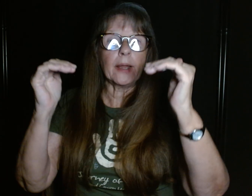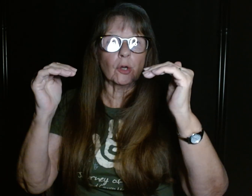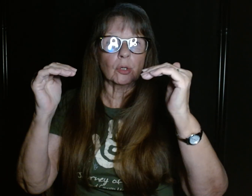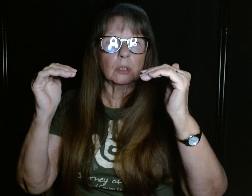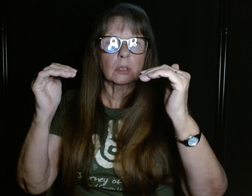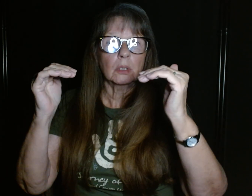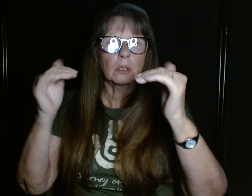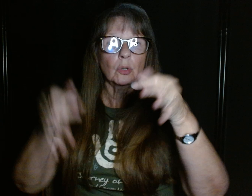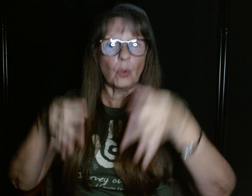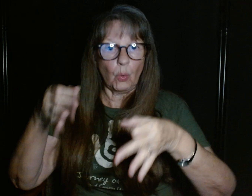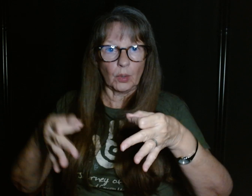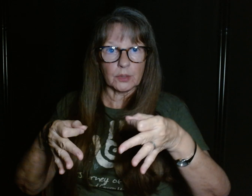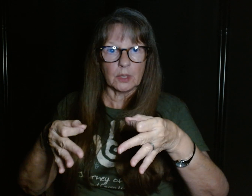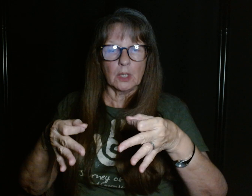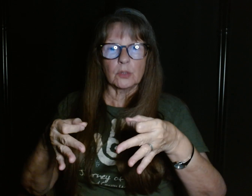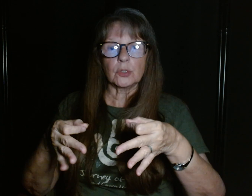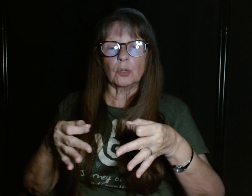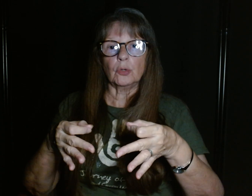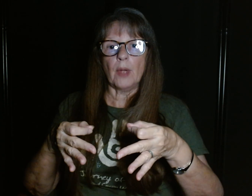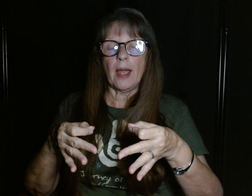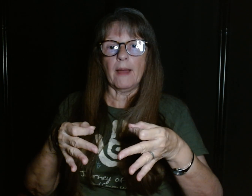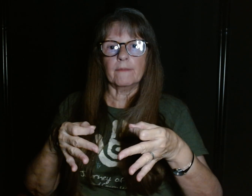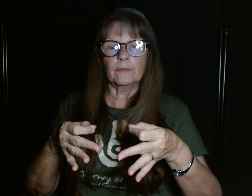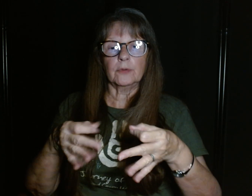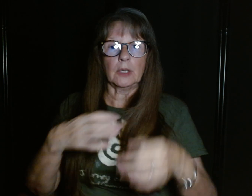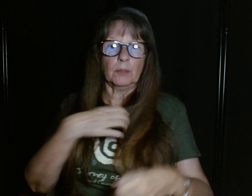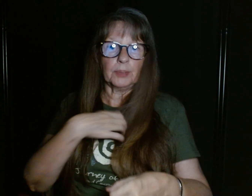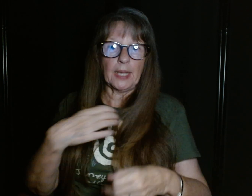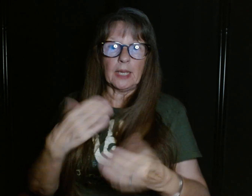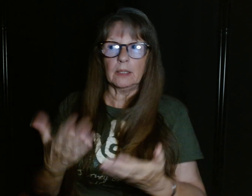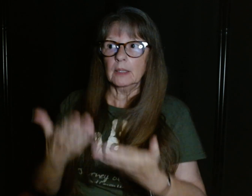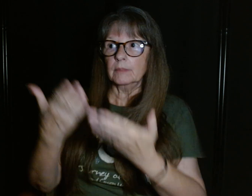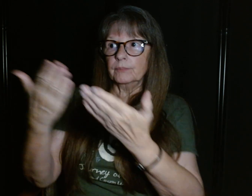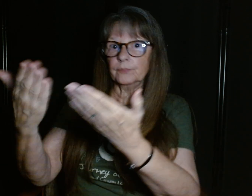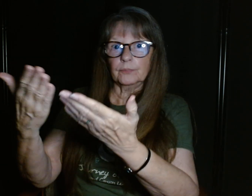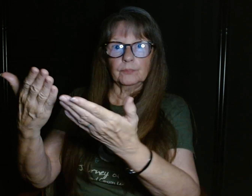higher court. So you have complaint